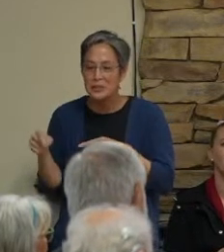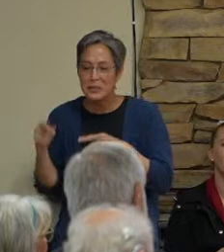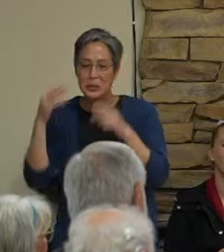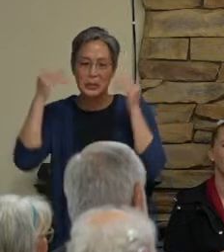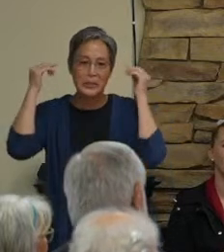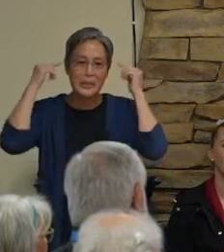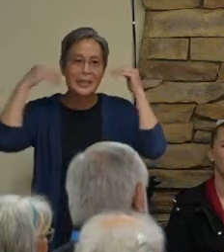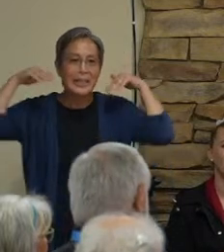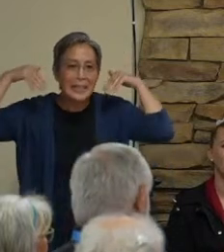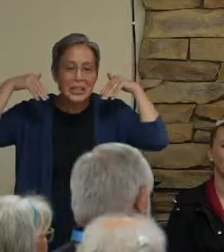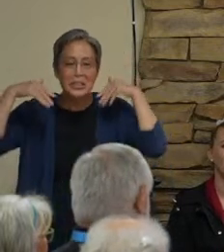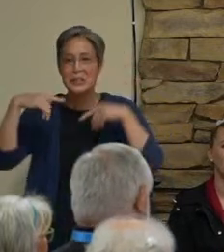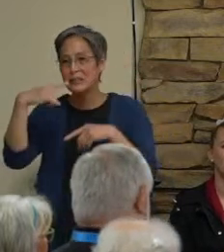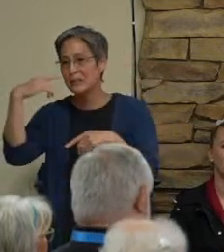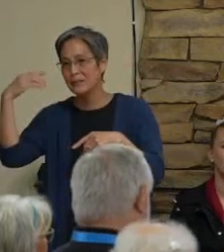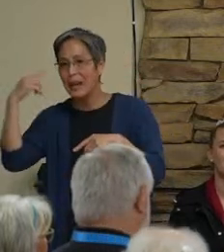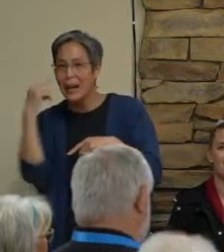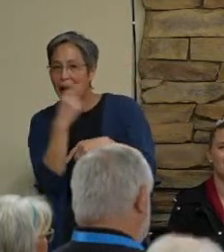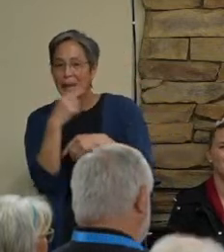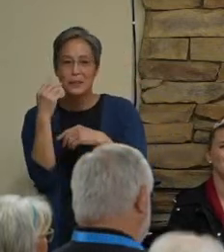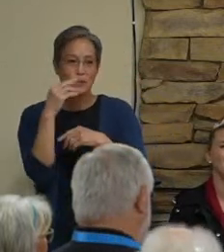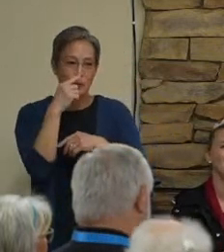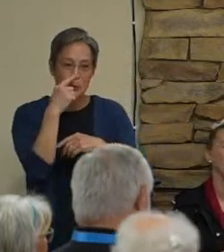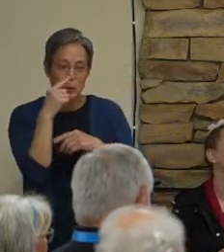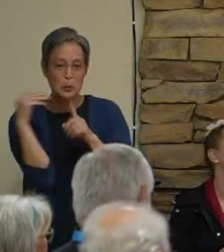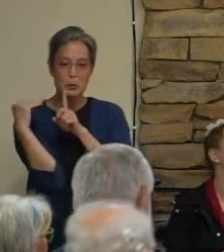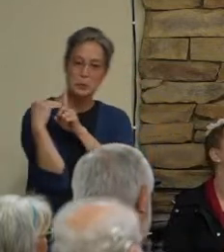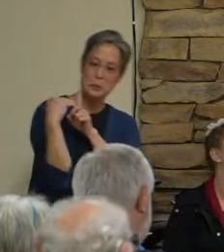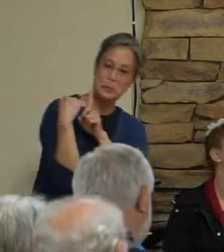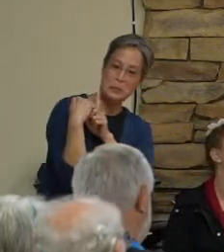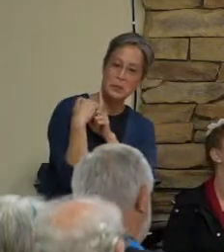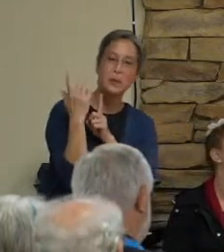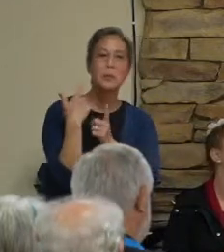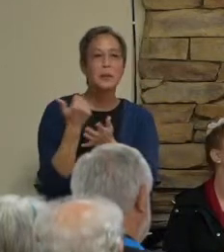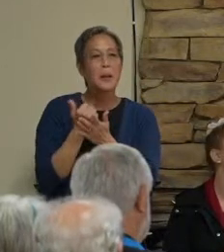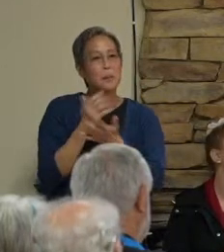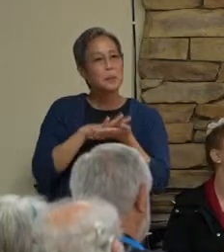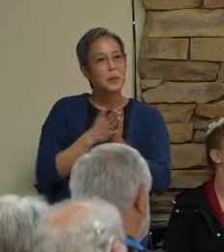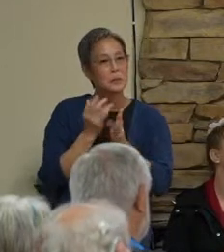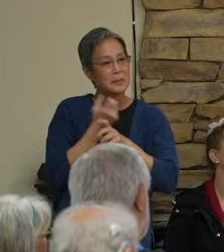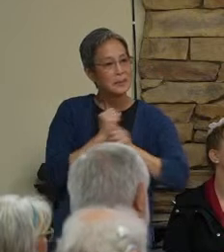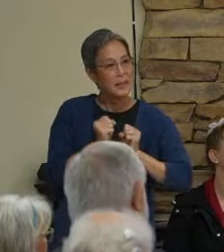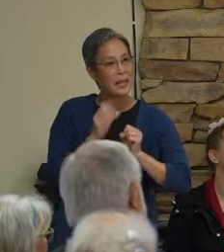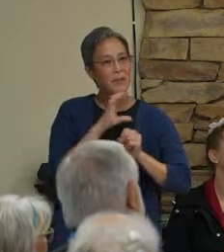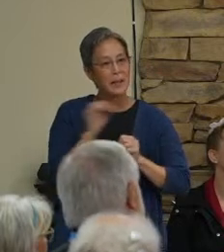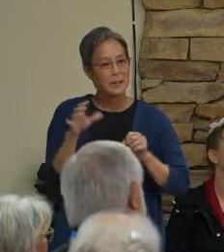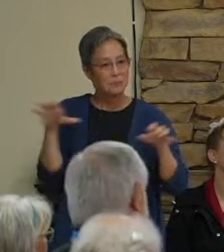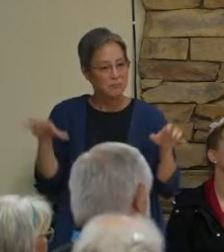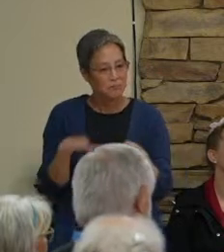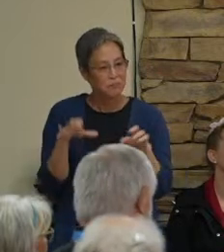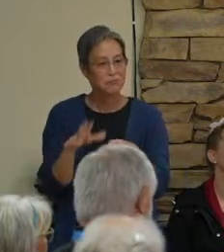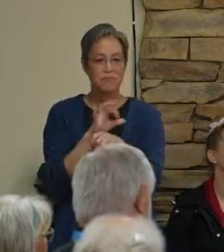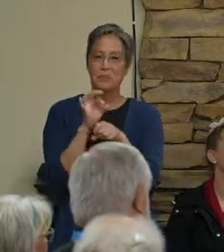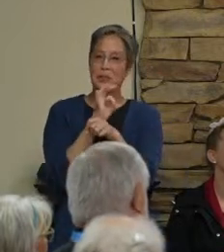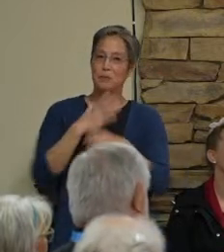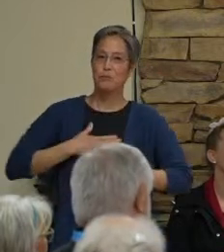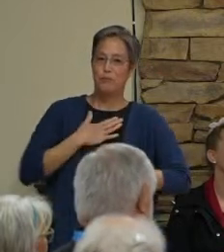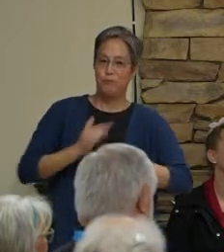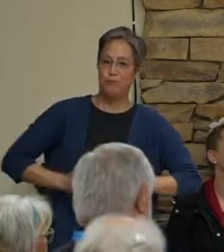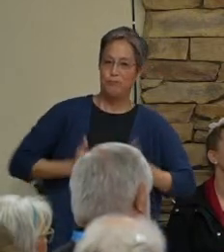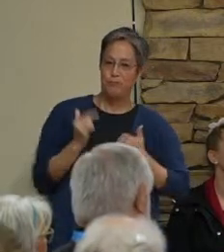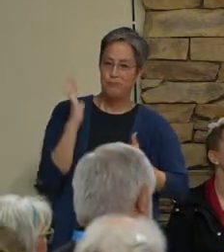her eyes and her alerting nose will help keep me safely and actively functioning and enjoying life.